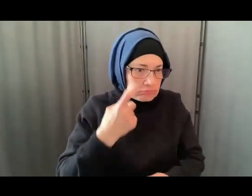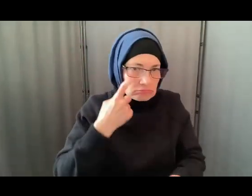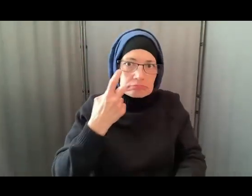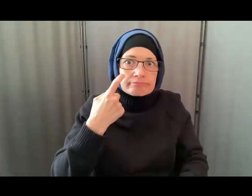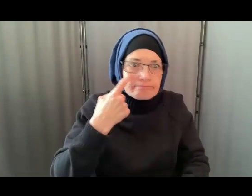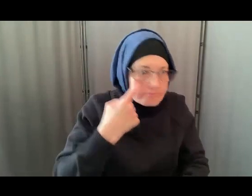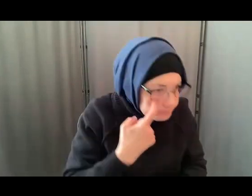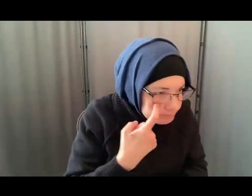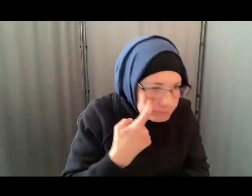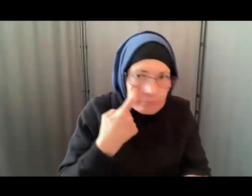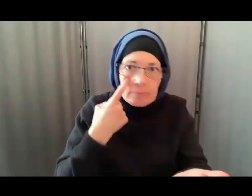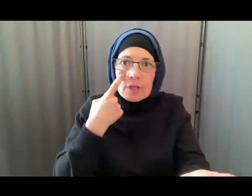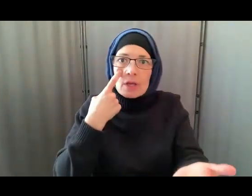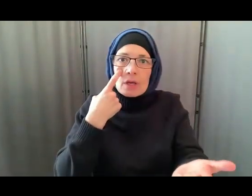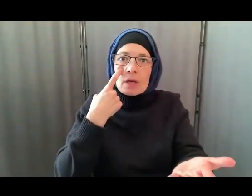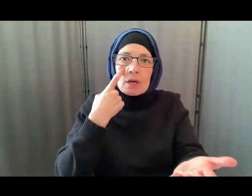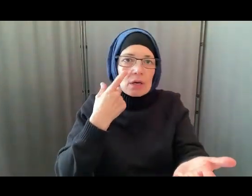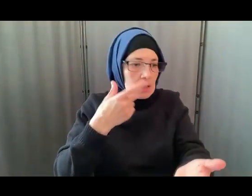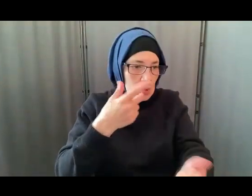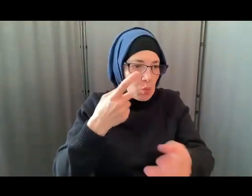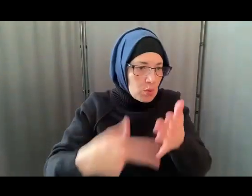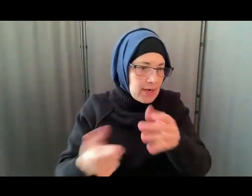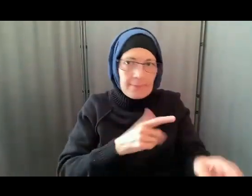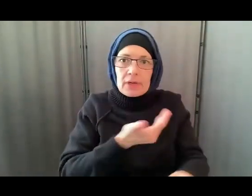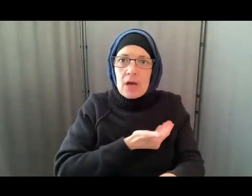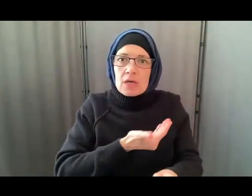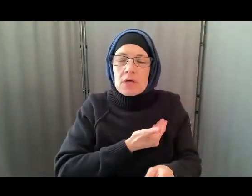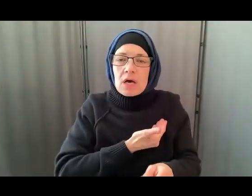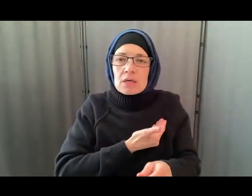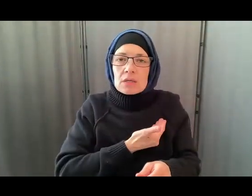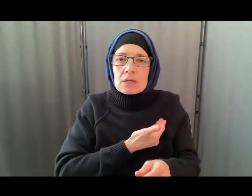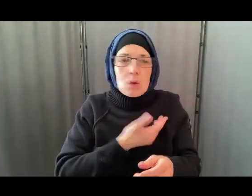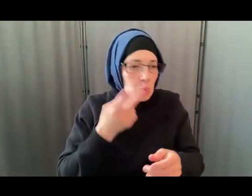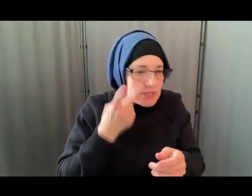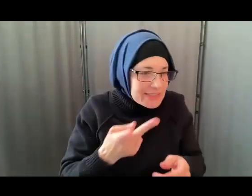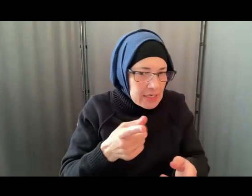us almost life as those believers